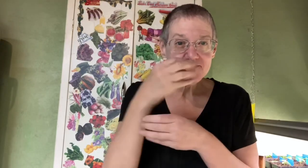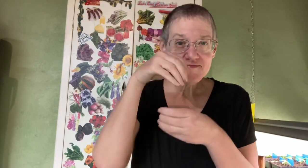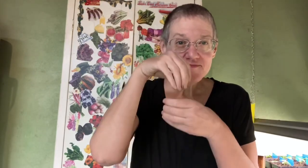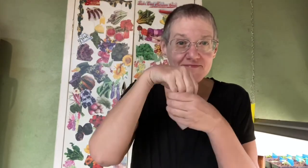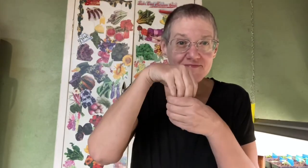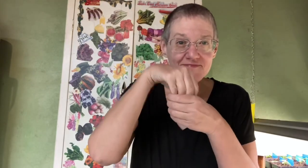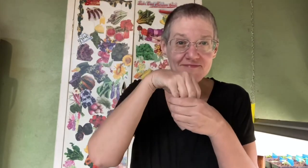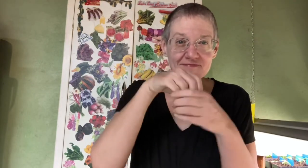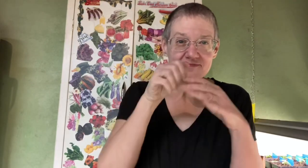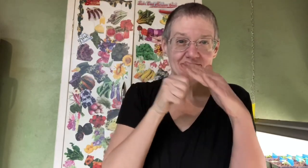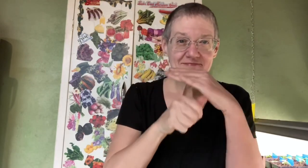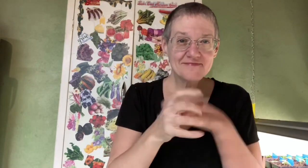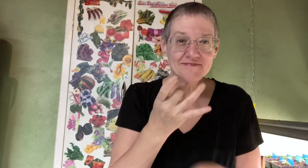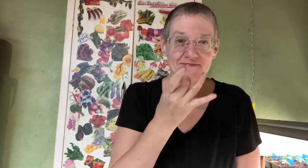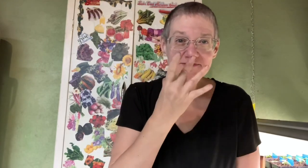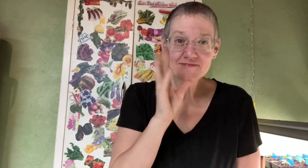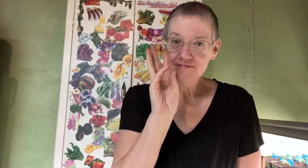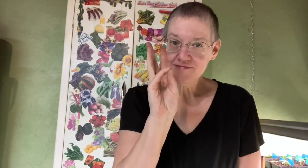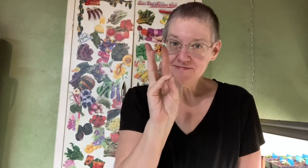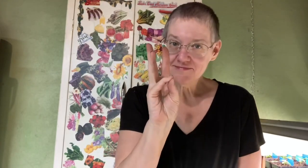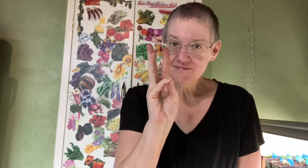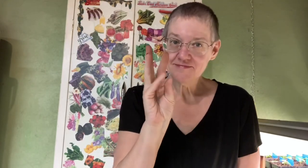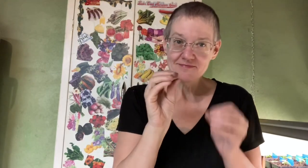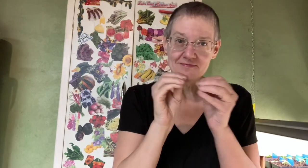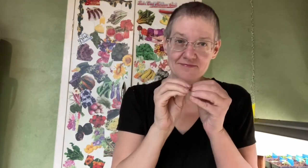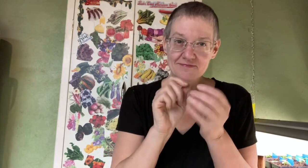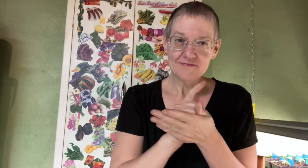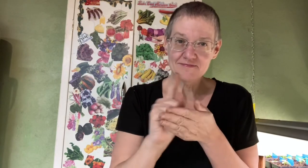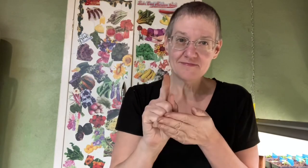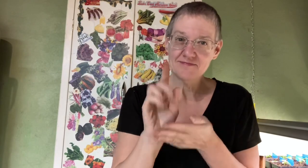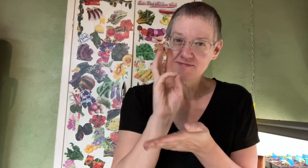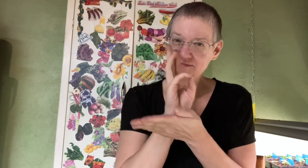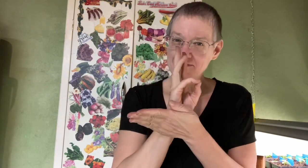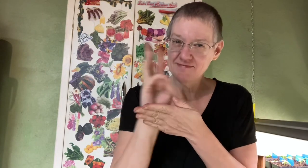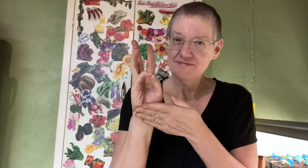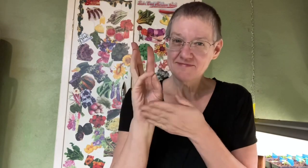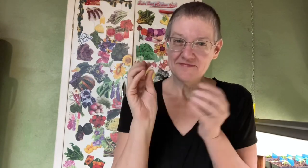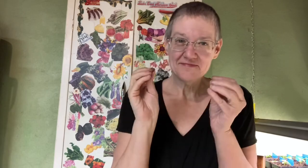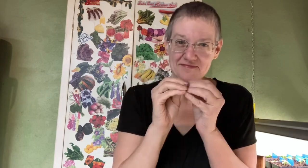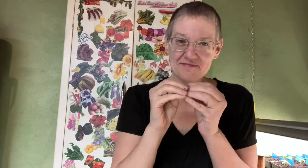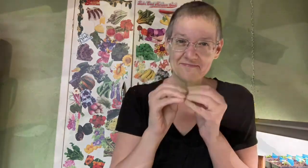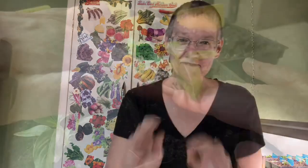They're going to grow inside under the lights for 6 more weeks.